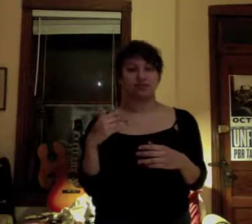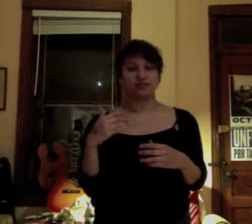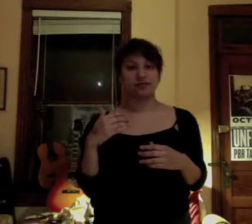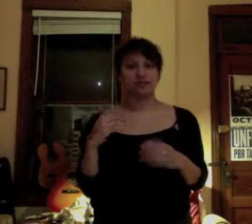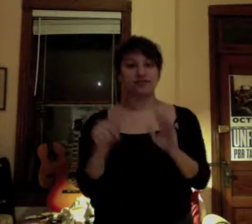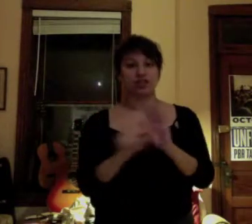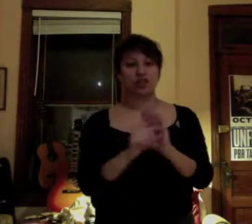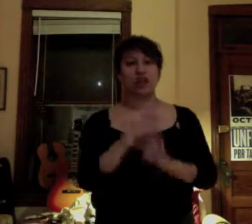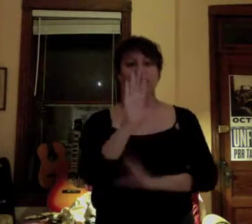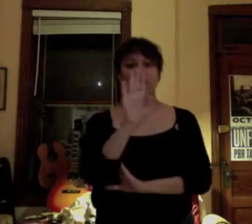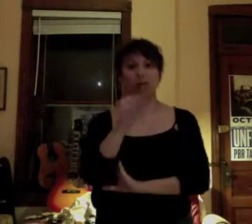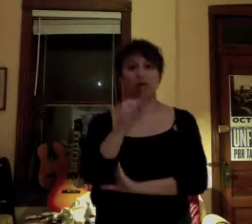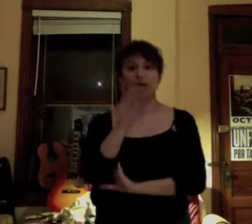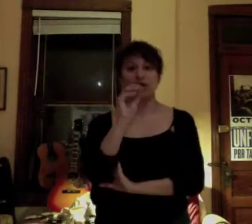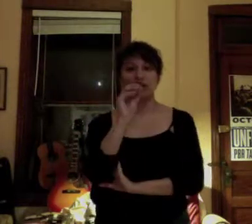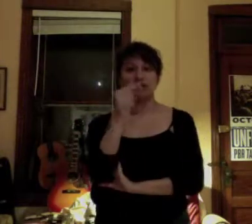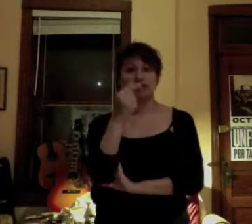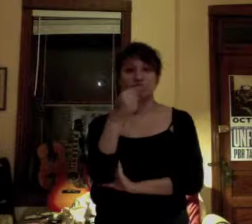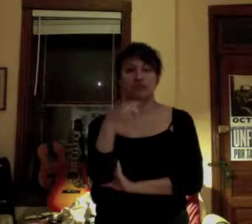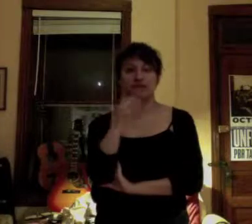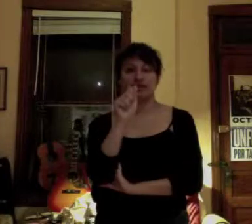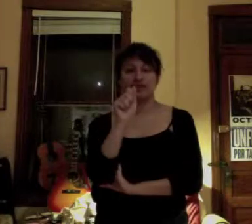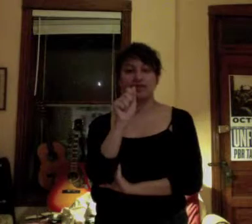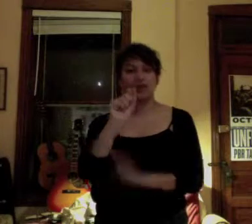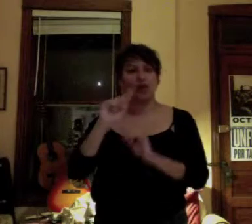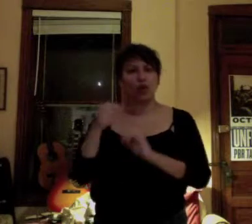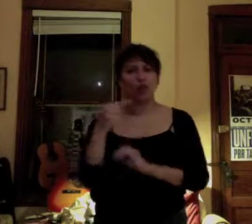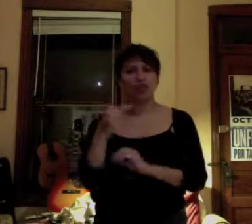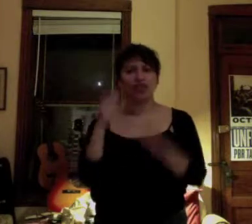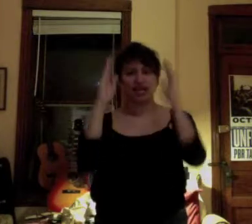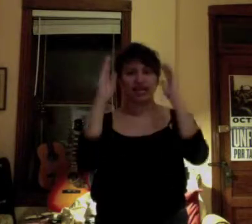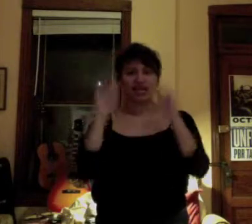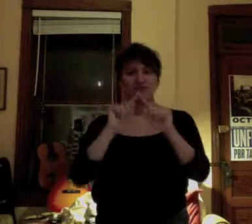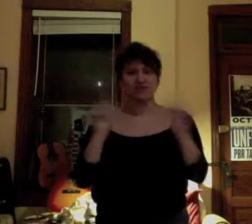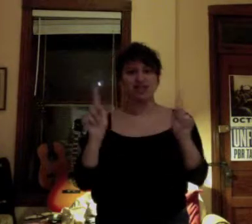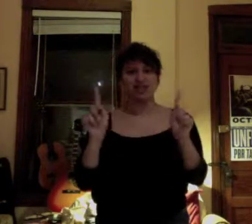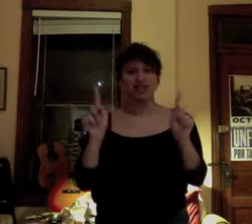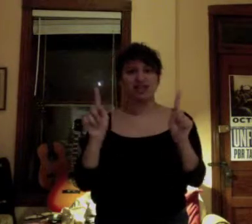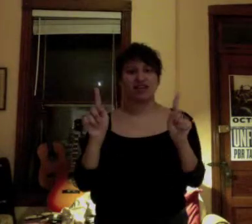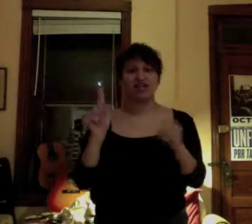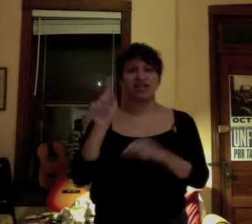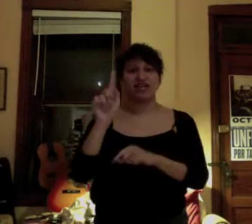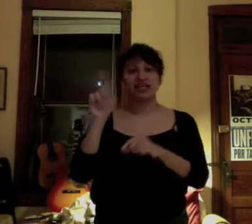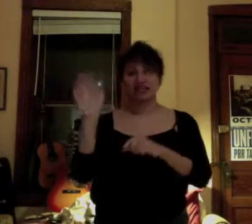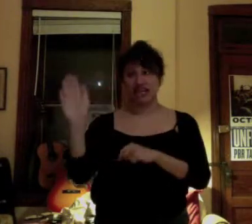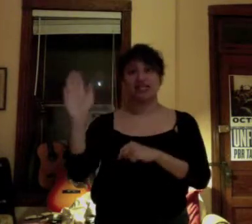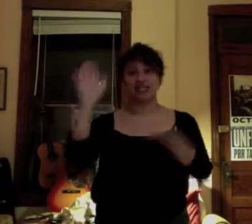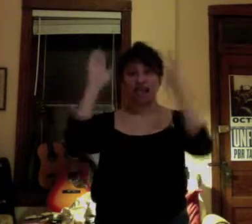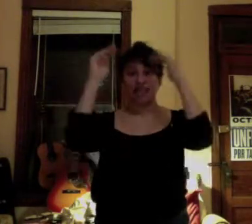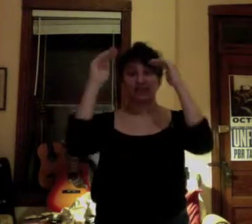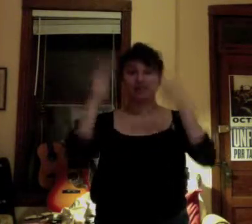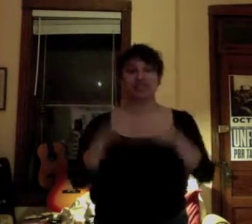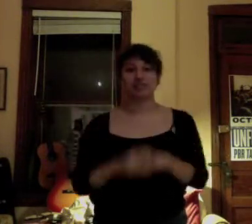how powerful expectations are in determining events was shown in a research project conducted in San